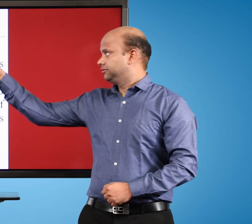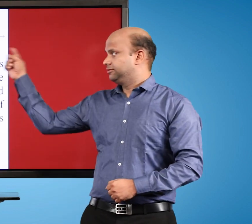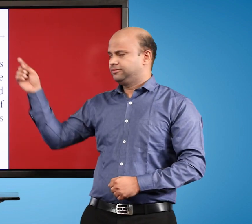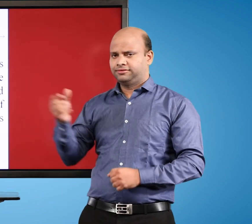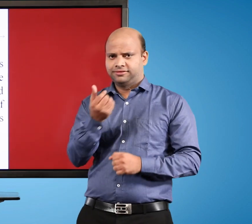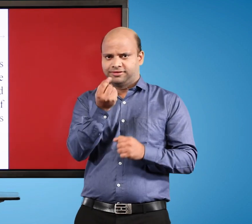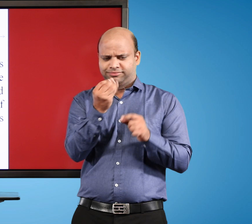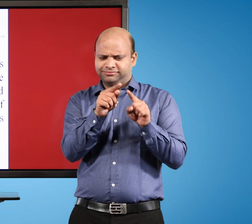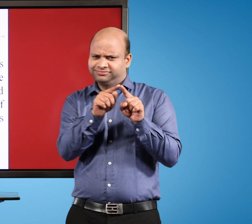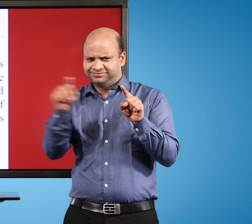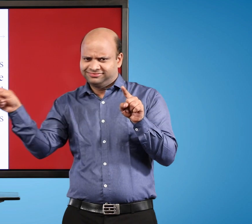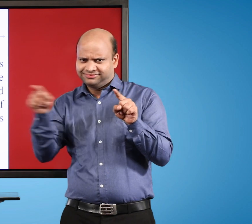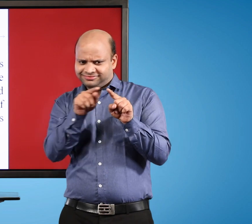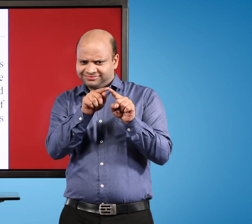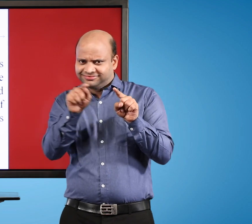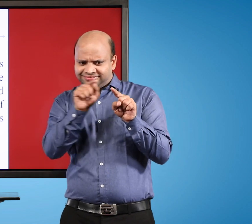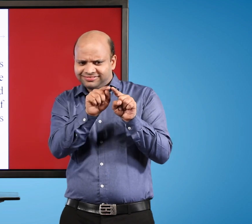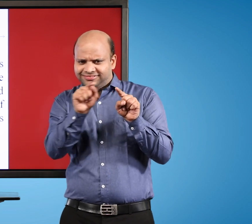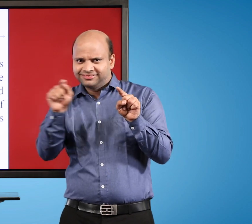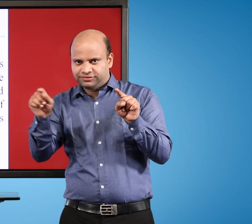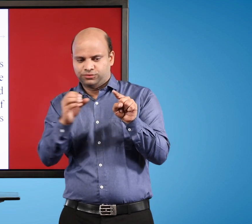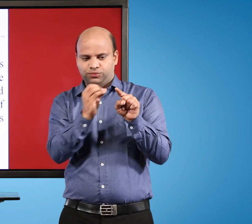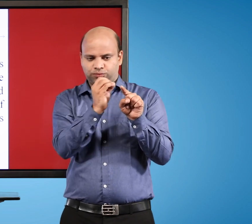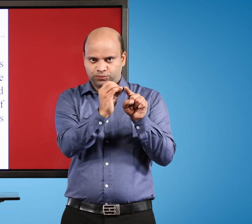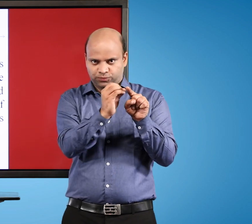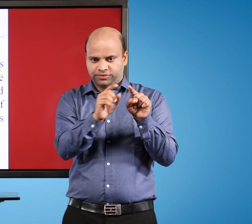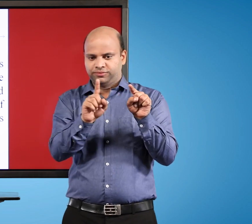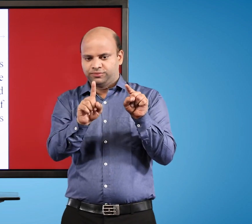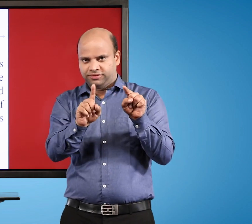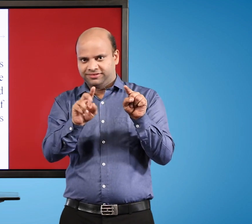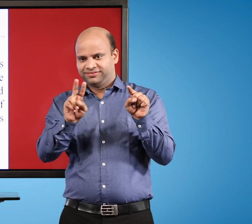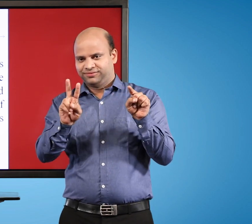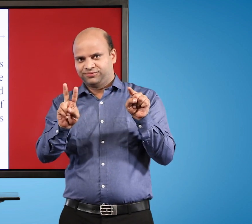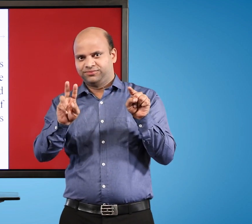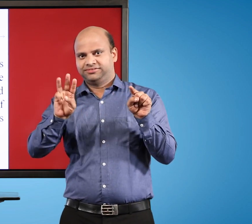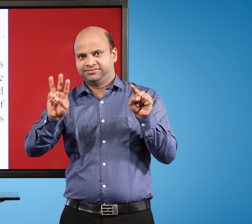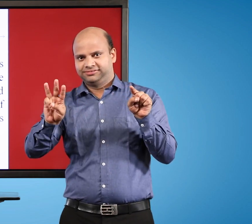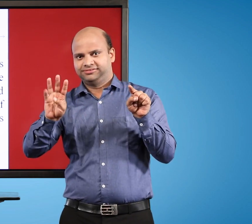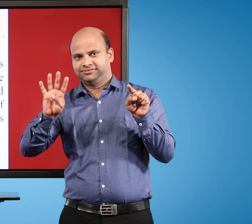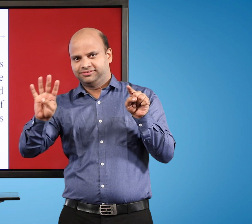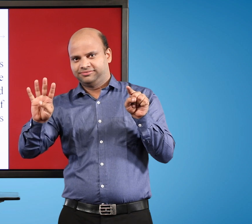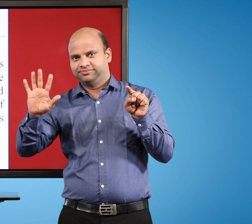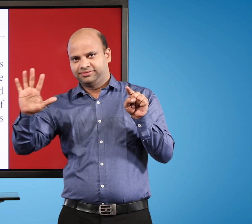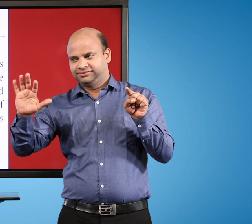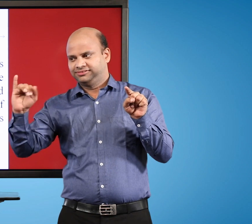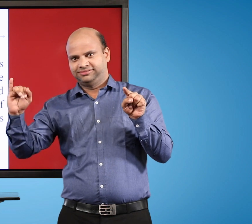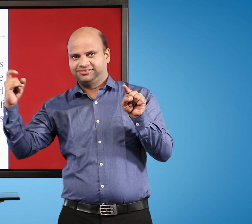We have a number line showing numbers marked as 0, 1, 2, 3, 4, 5,